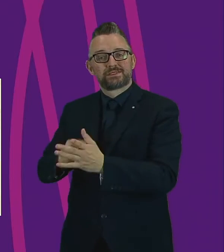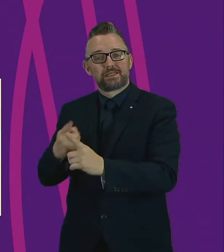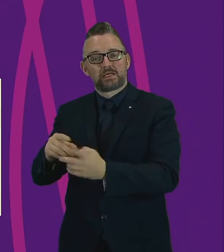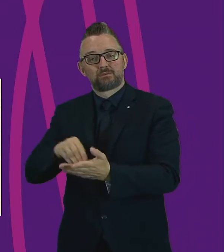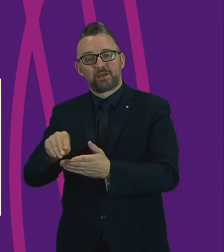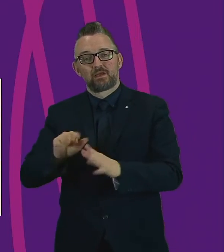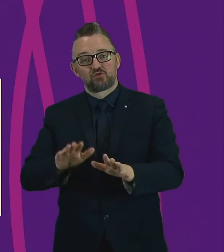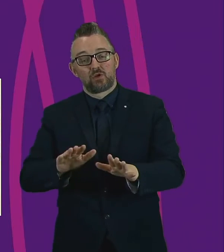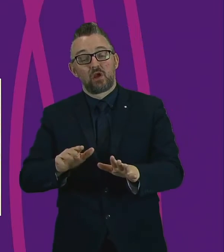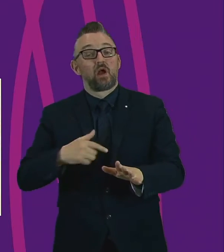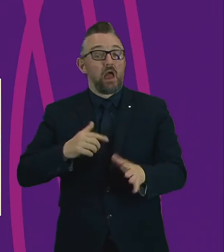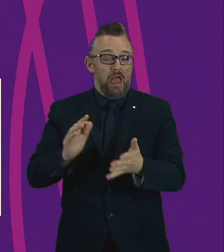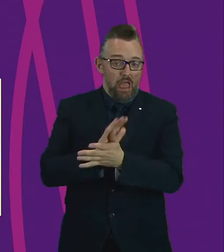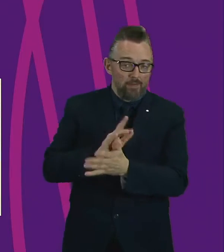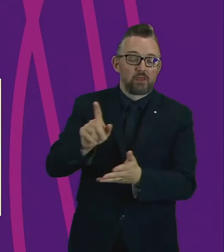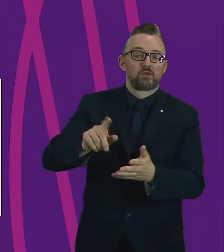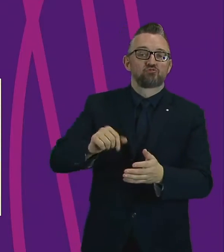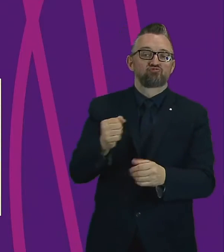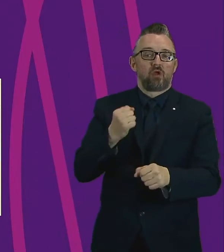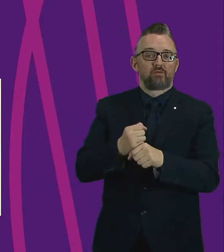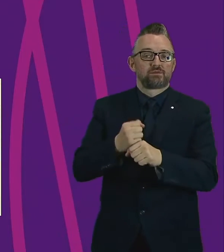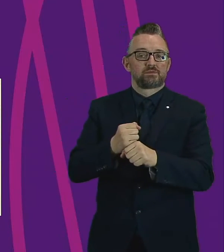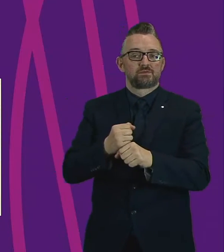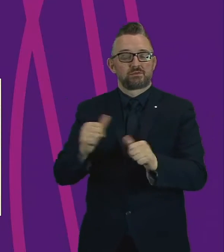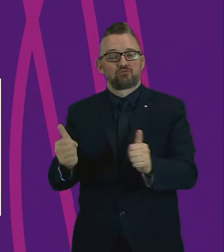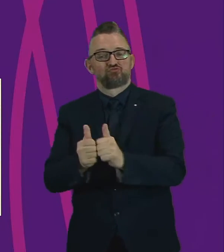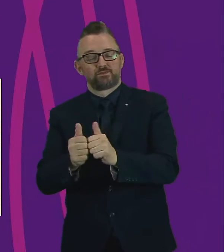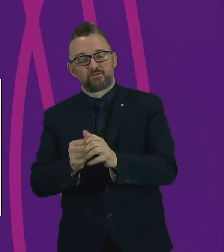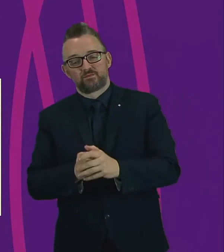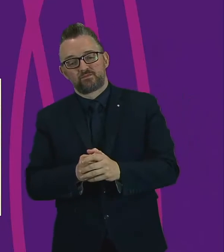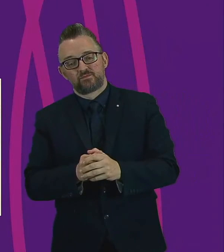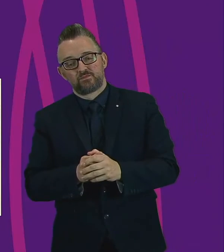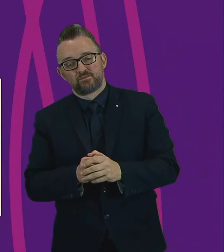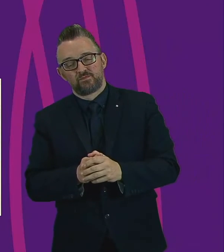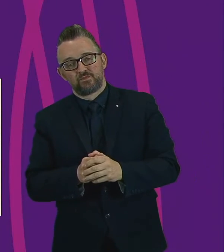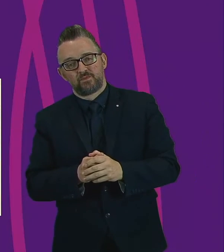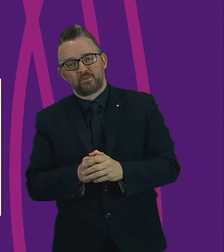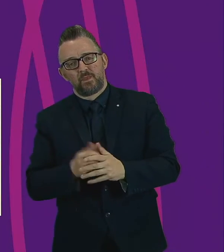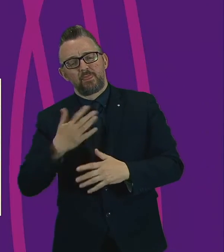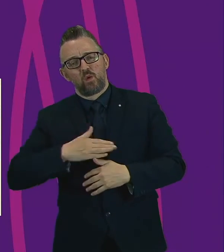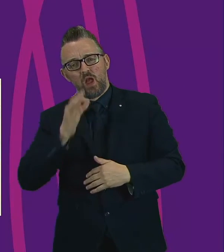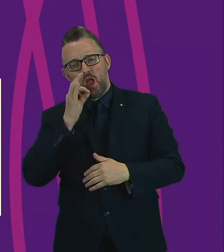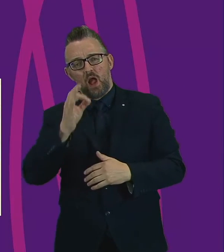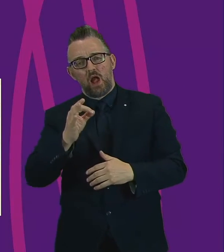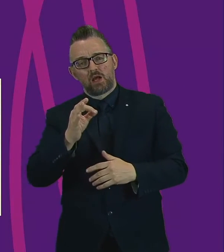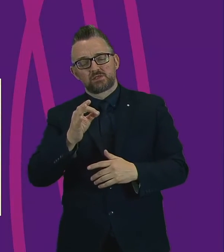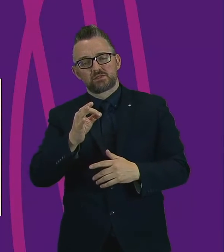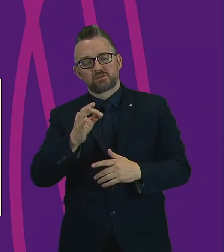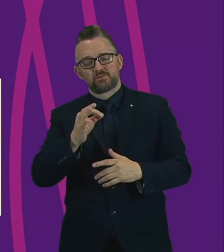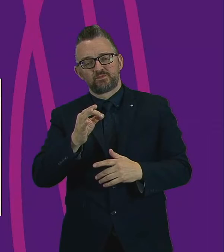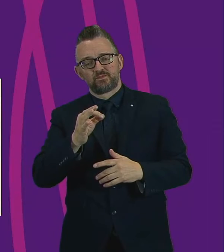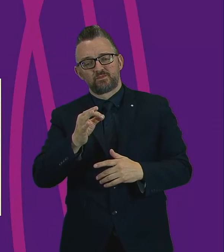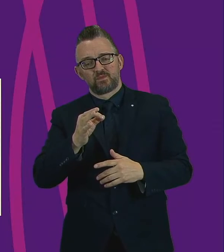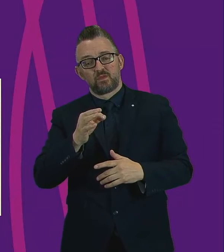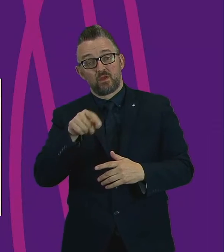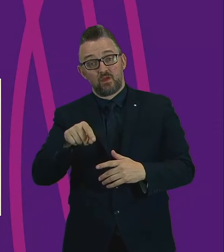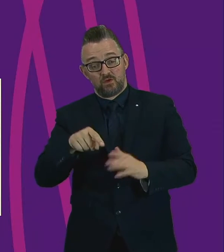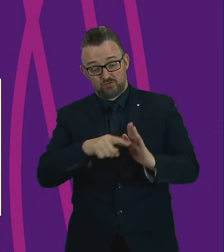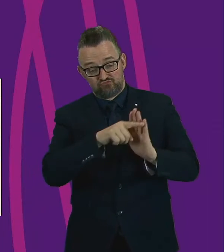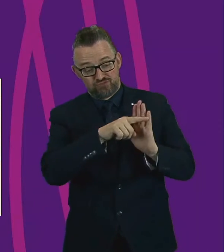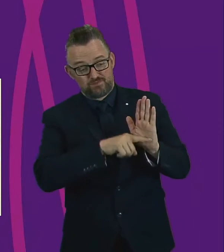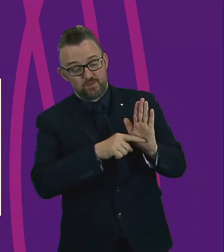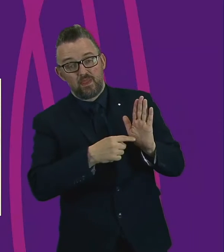Scottish Government have signed up to these principles. But can I then ask that they now implement those very